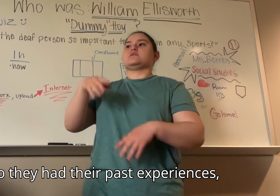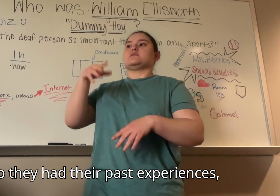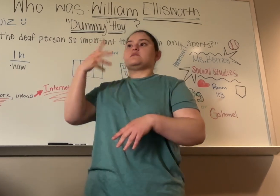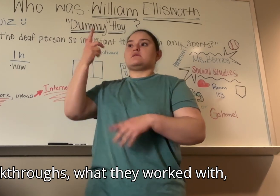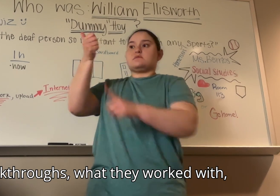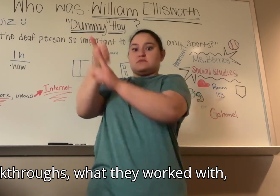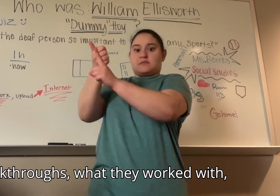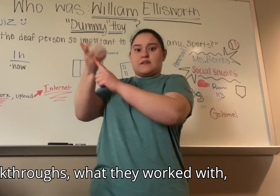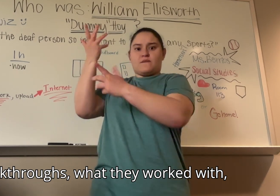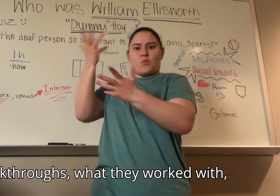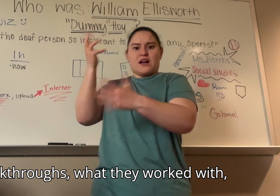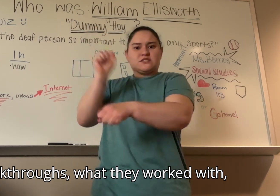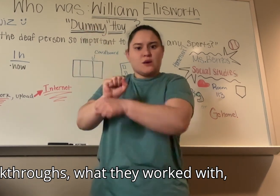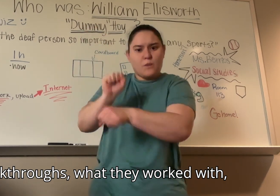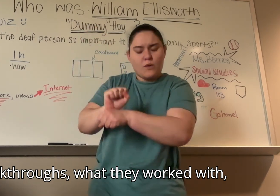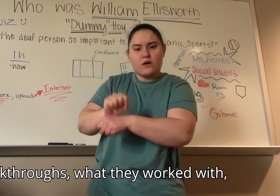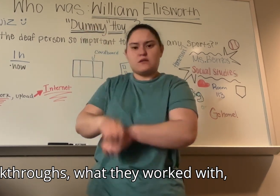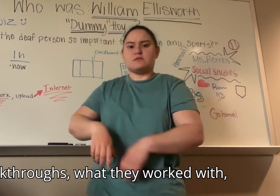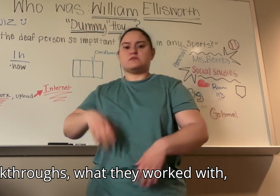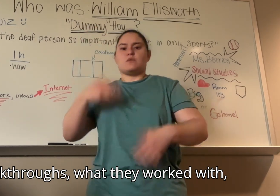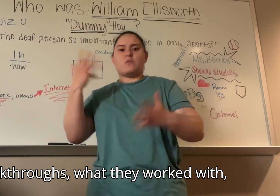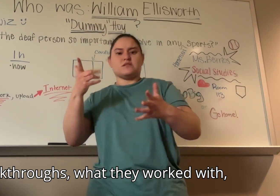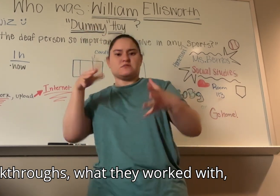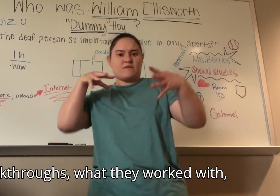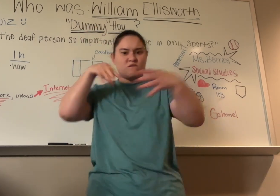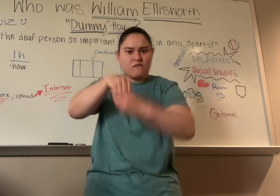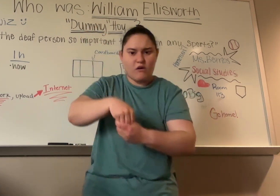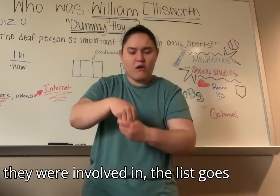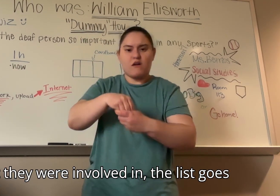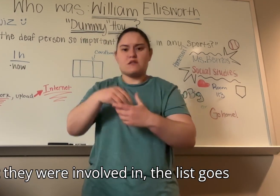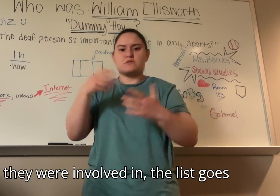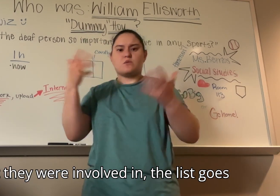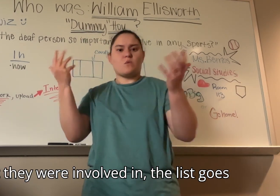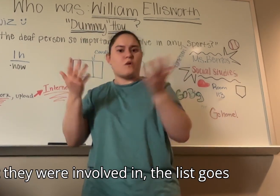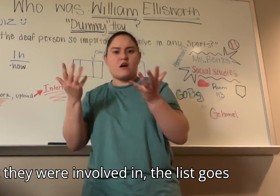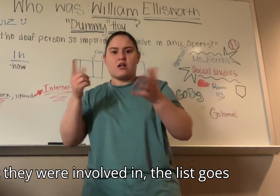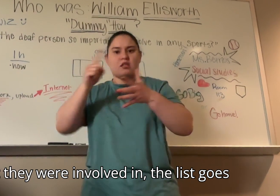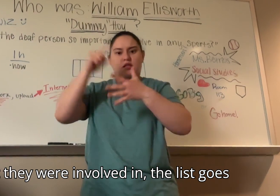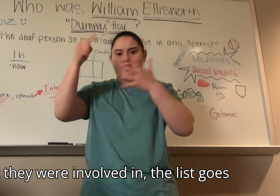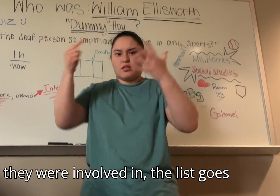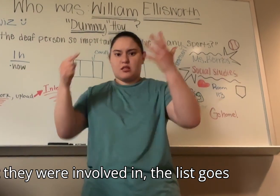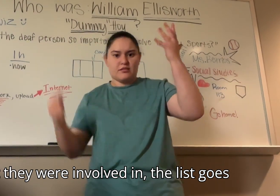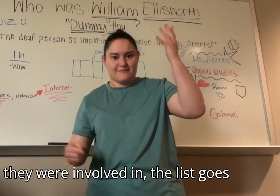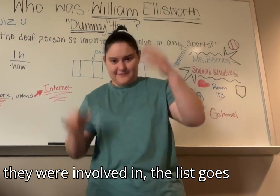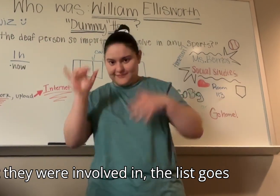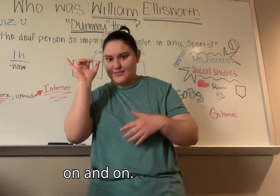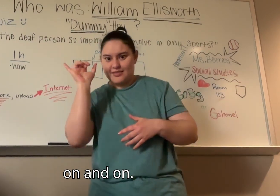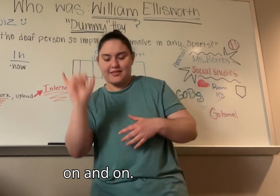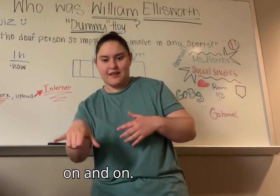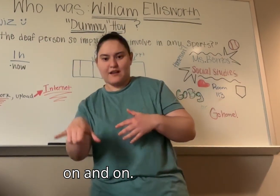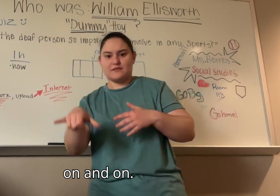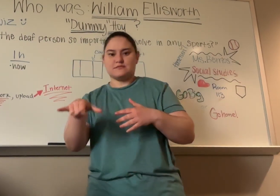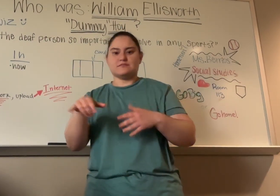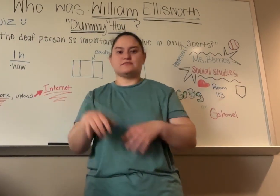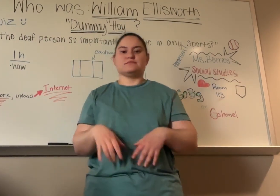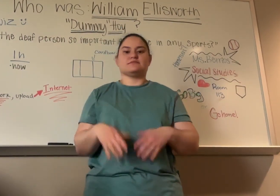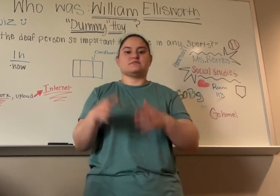experiences, breakthroughs, what they worked with, what they were involved in. The list goes on and on.